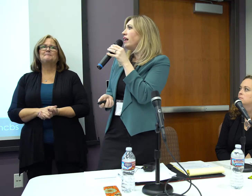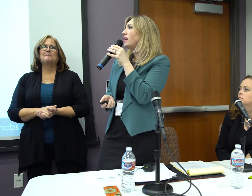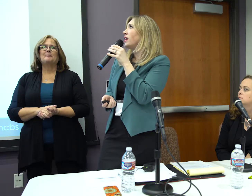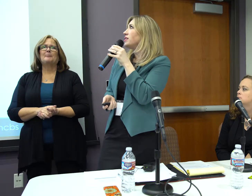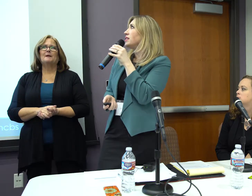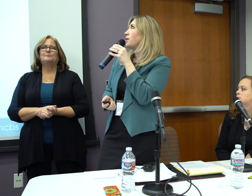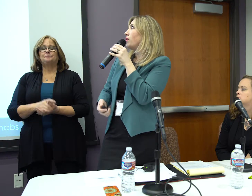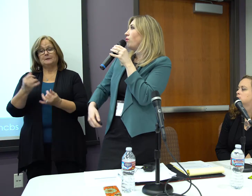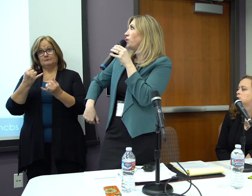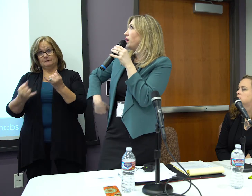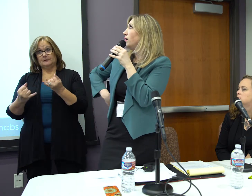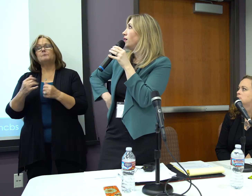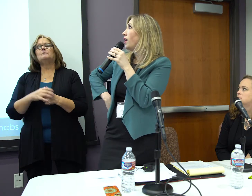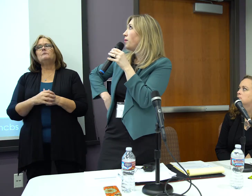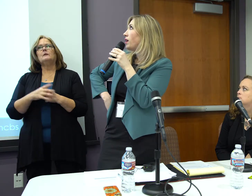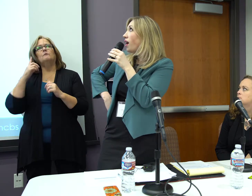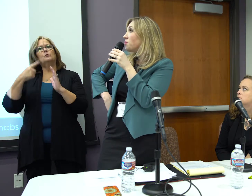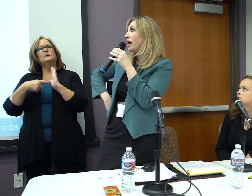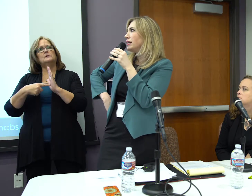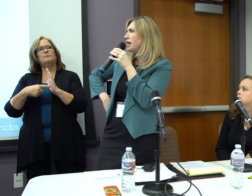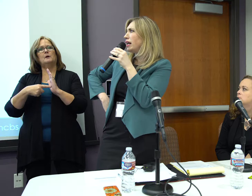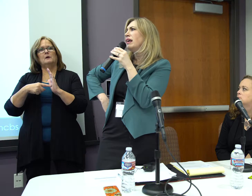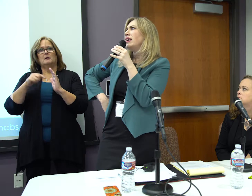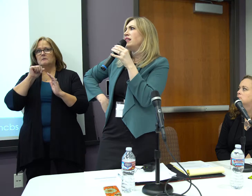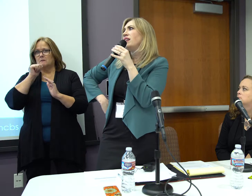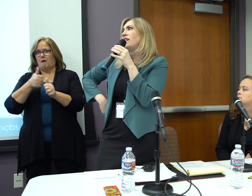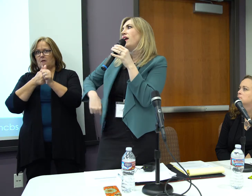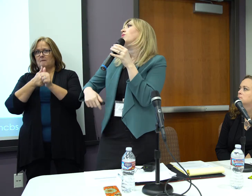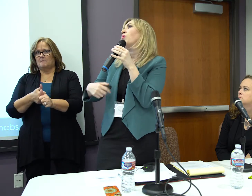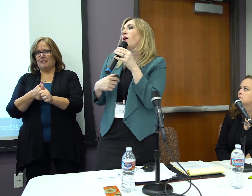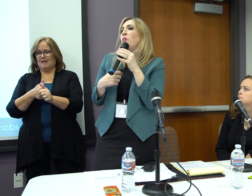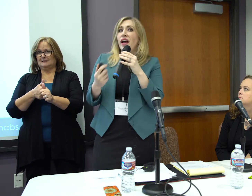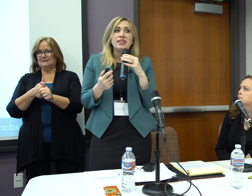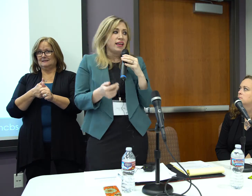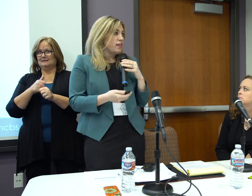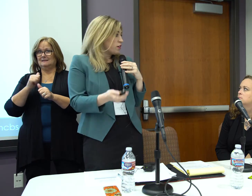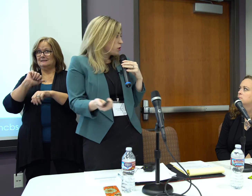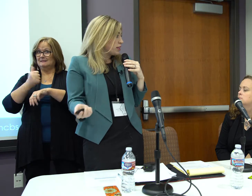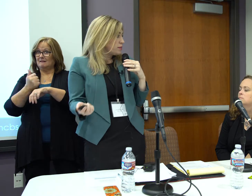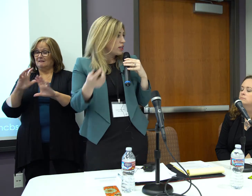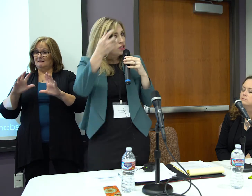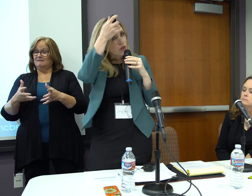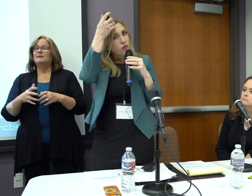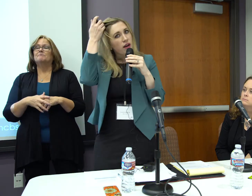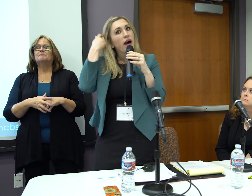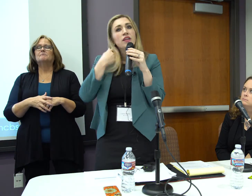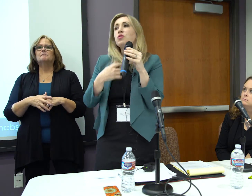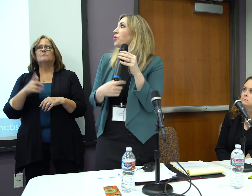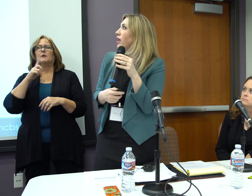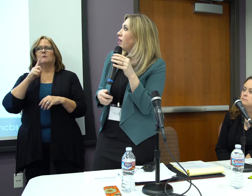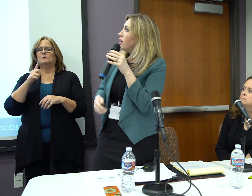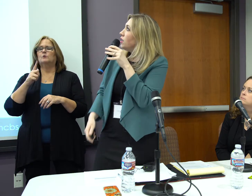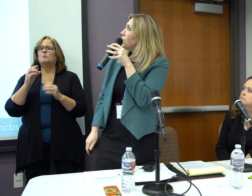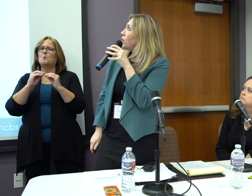And then finally, here's an example of what would be a non-compliant setting, a setting that would isolate and therefore be subjected to